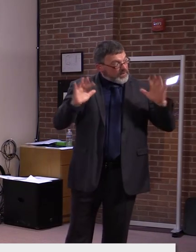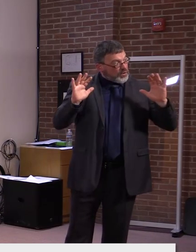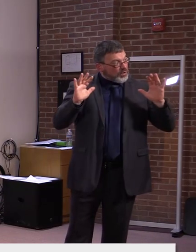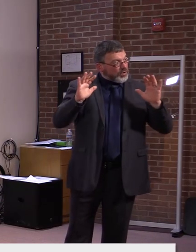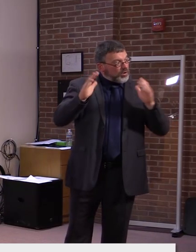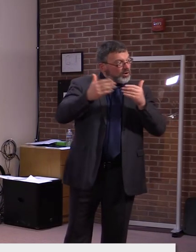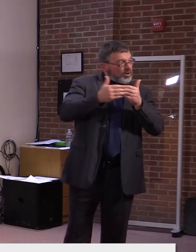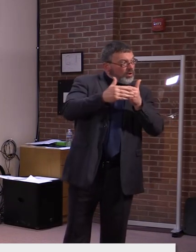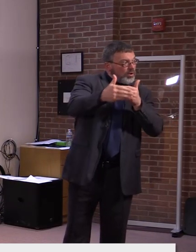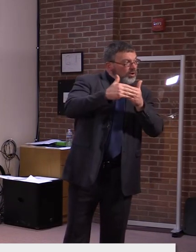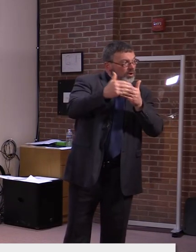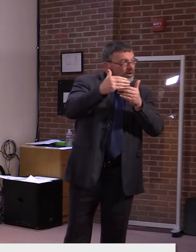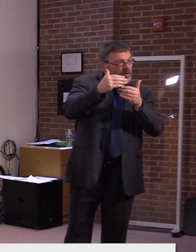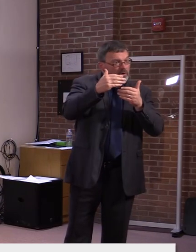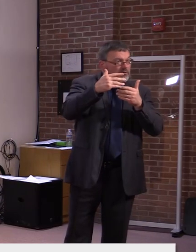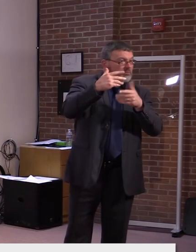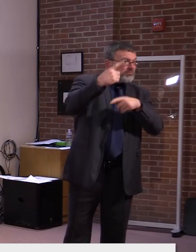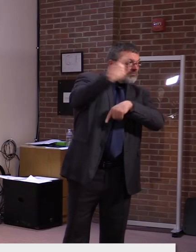to 48 hours.